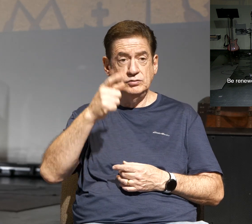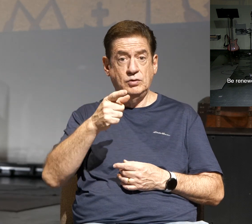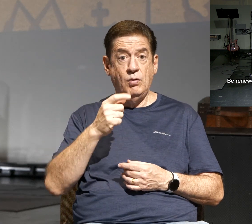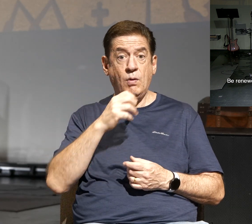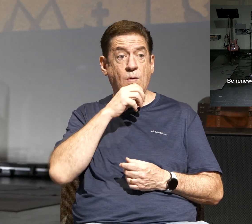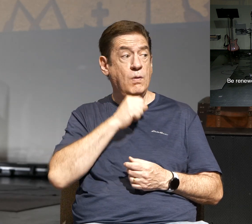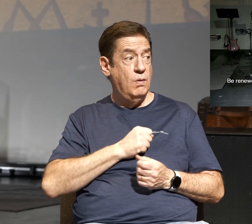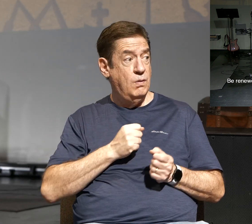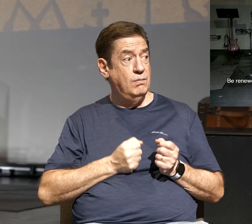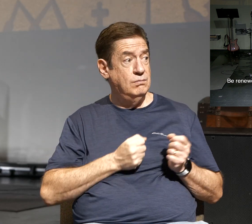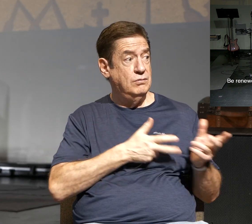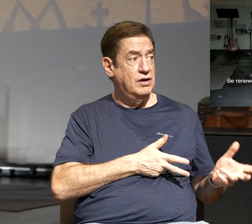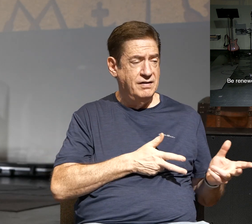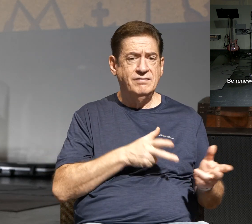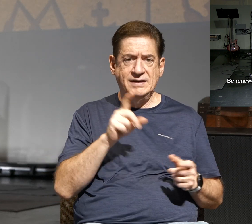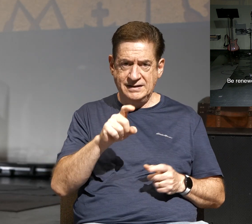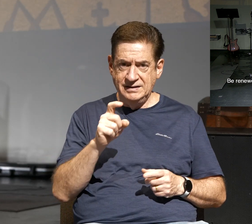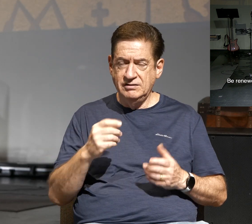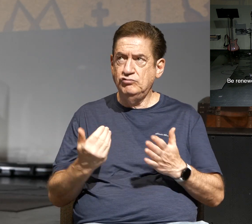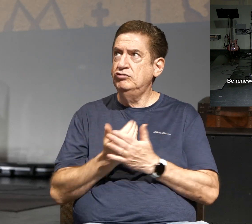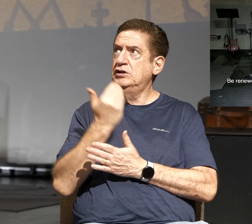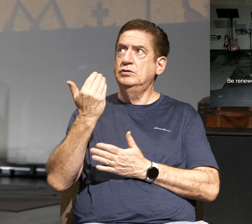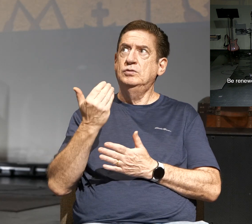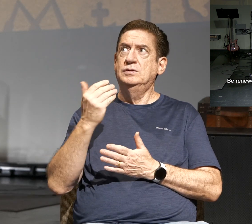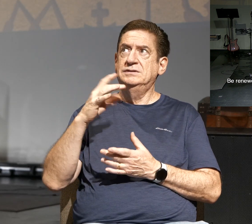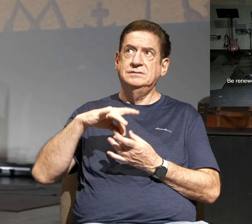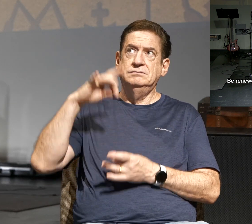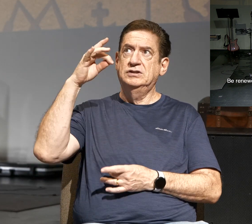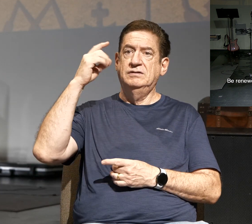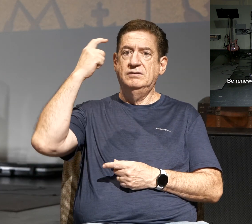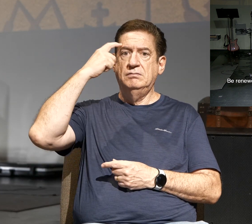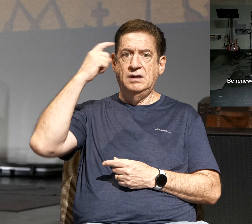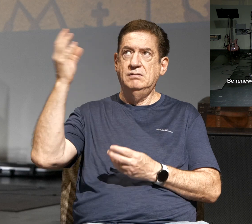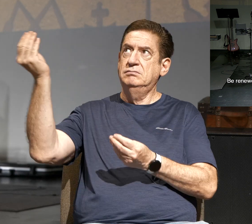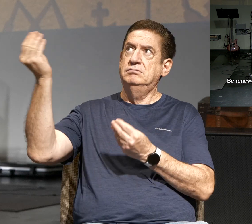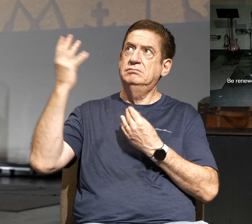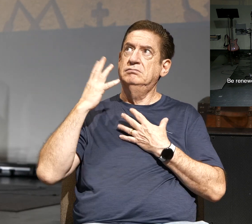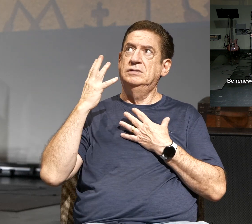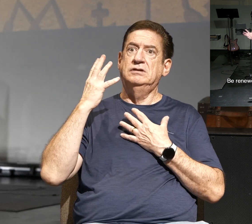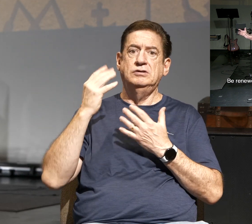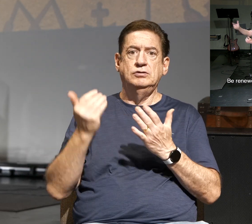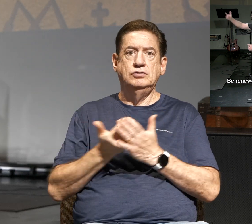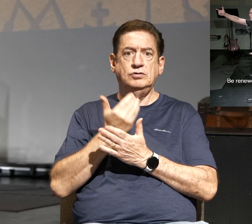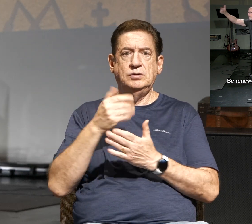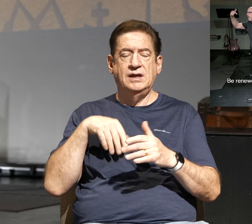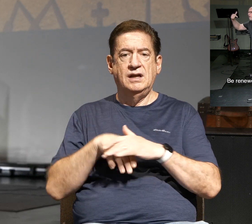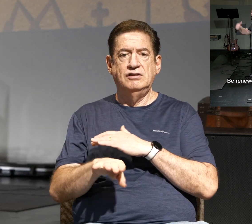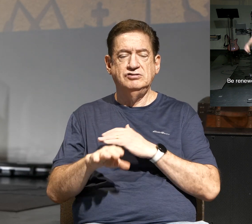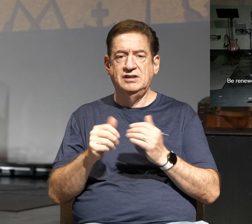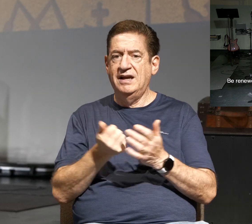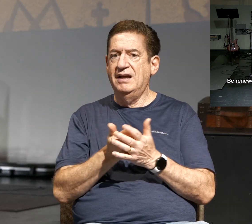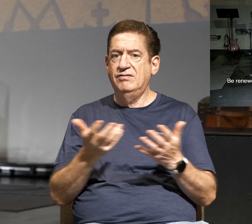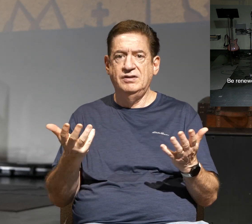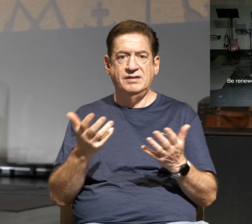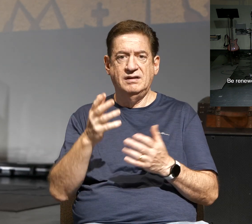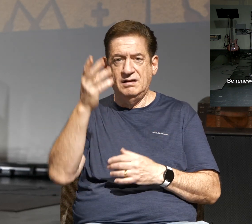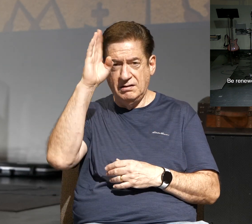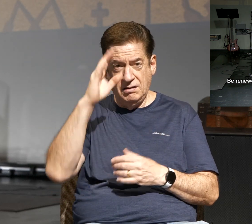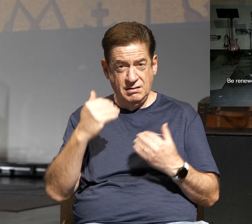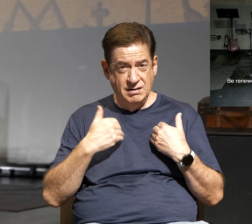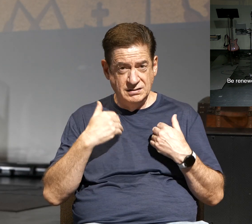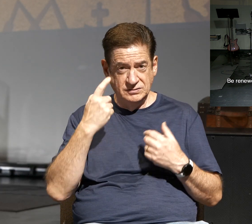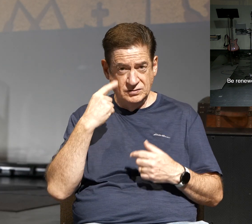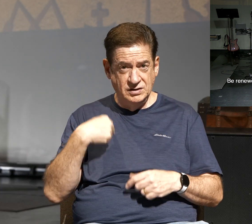the old, you need to be renewed in the spirit of your mind so that you can put on the new and enter into all that God has for us